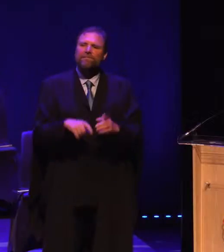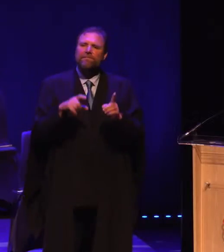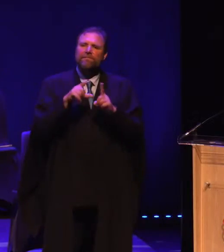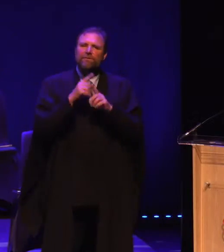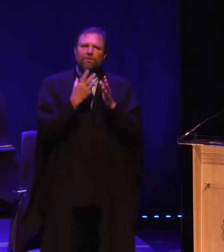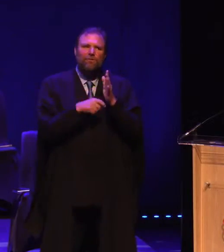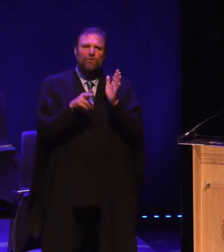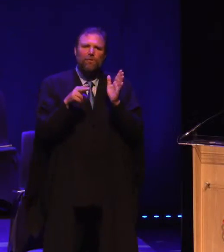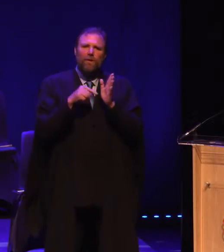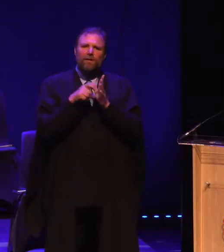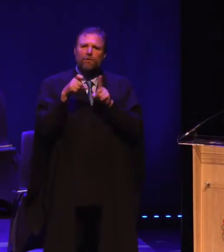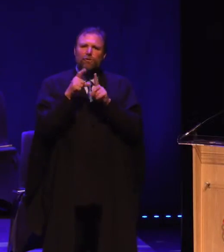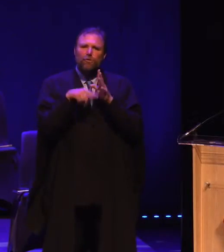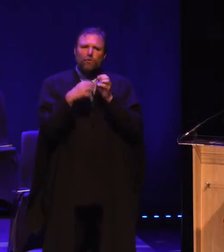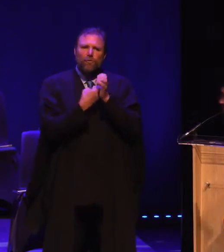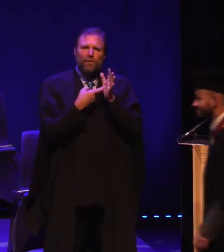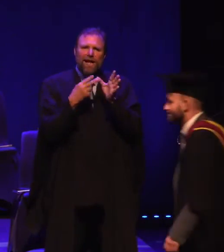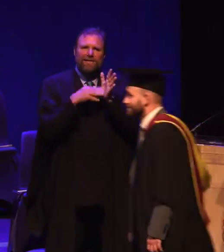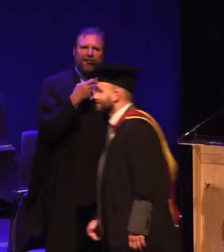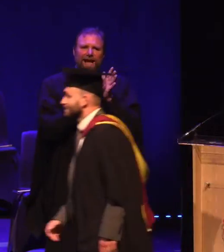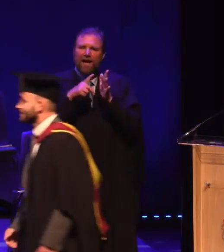Dawid Rubazniak.